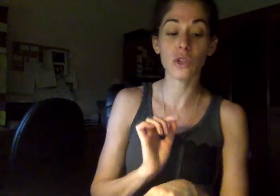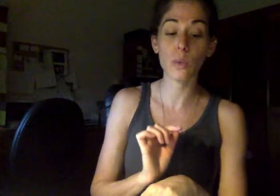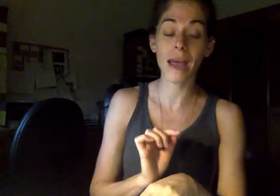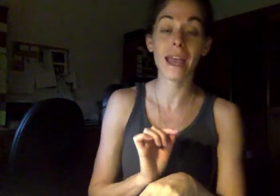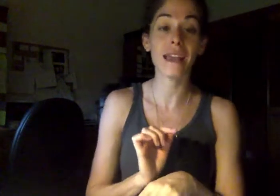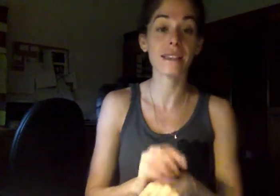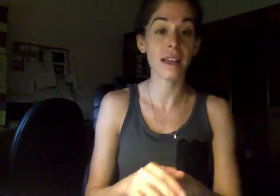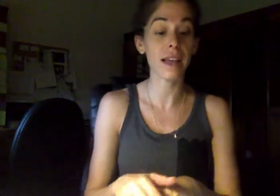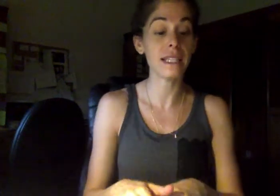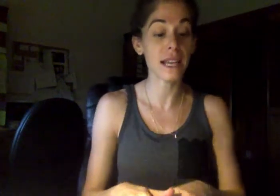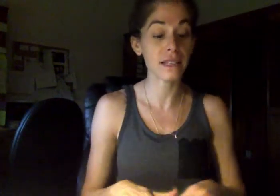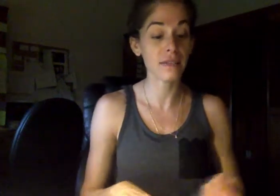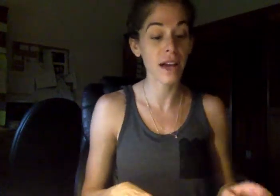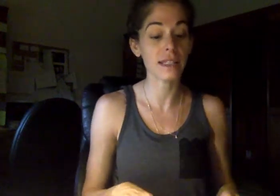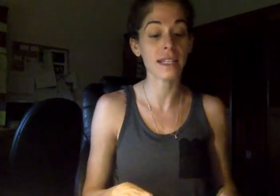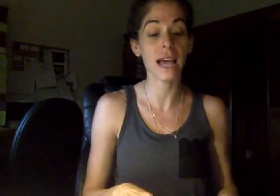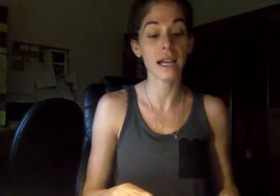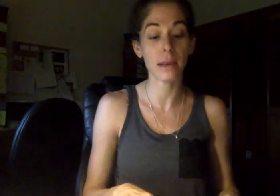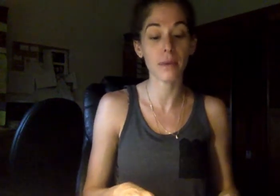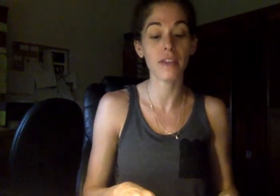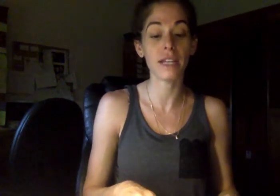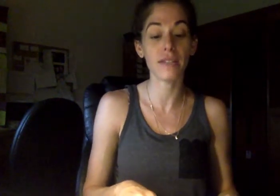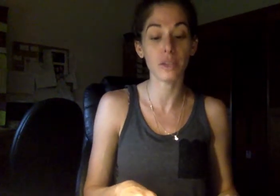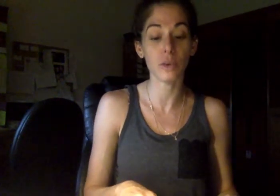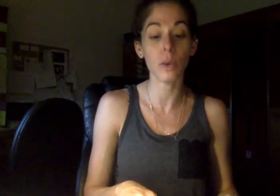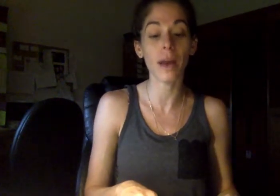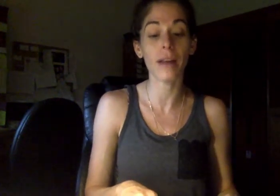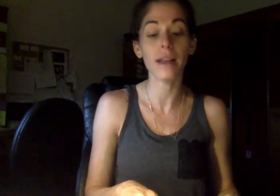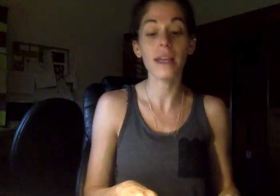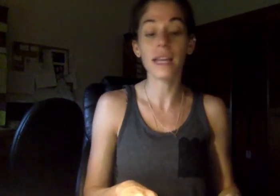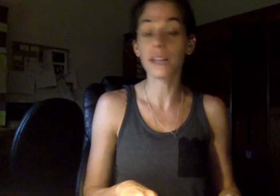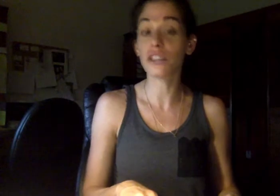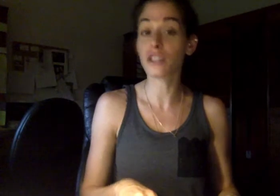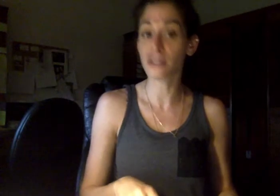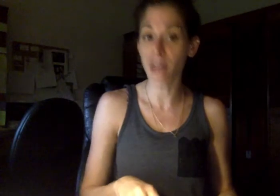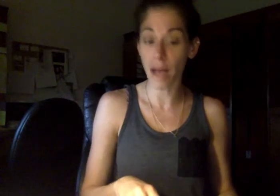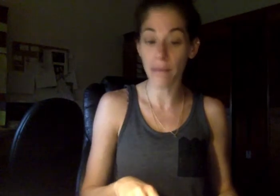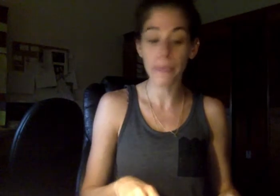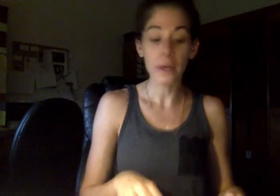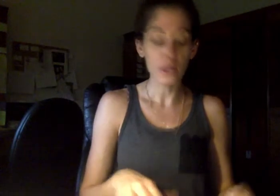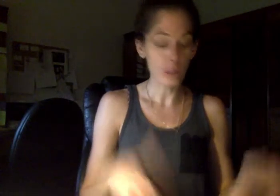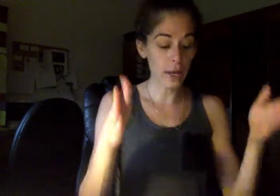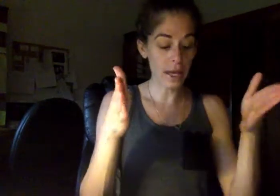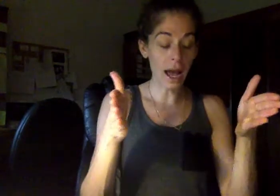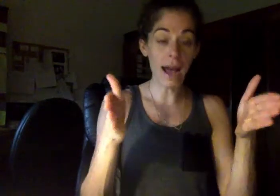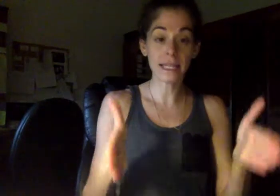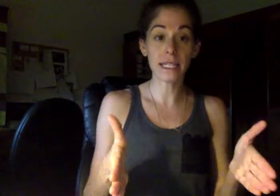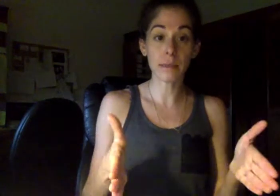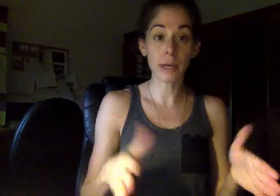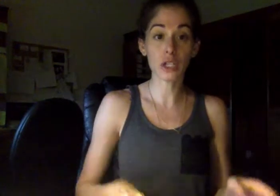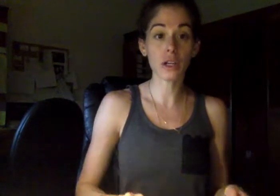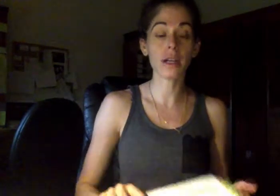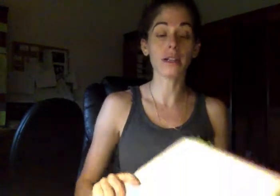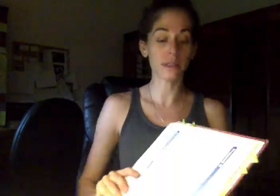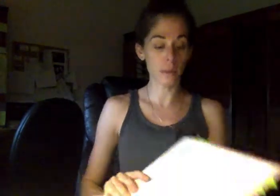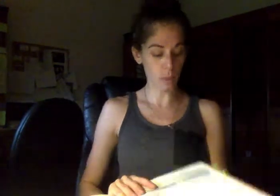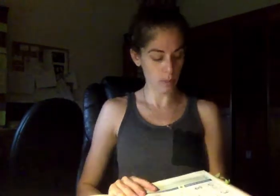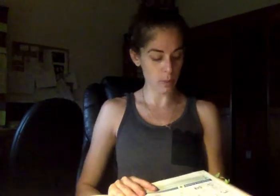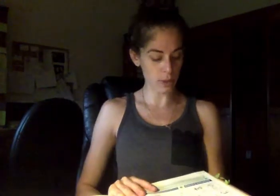way ASL identifies an exact number of individual while English does not. So I sent a picture. We'll say